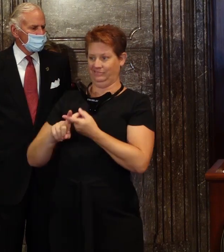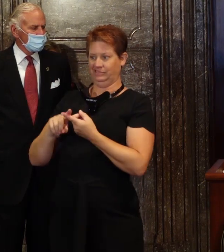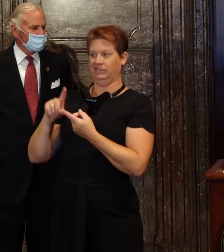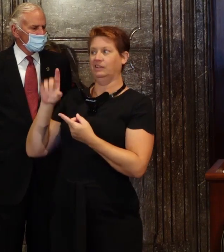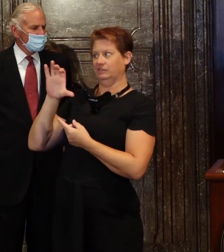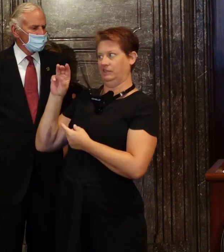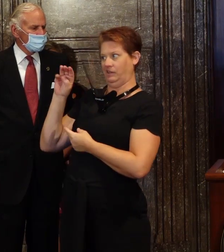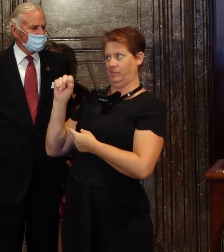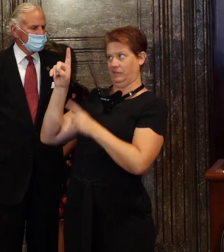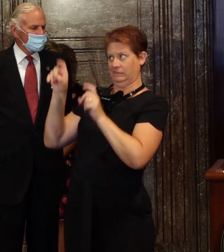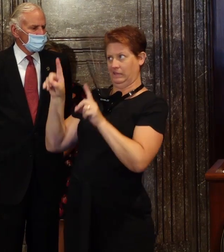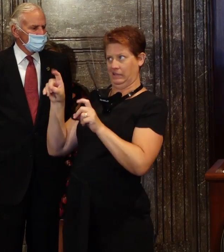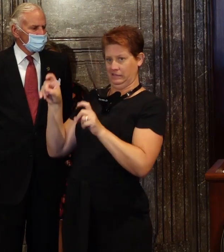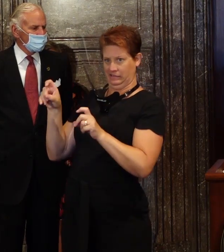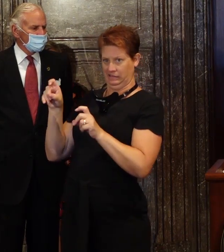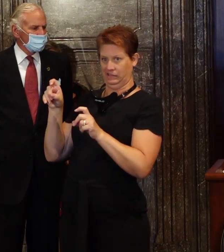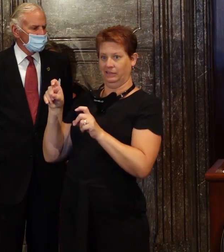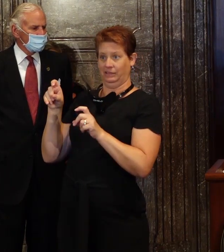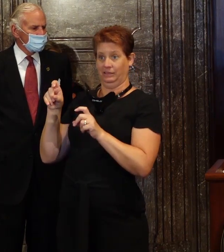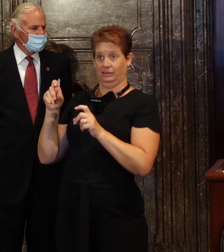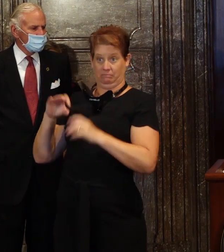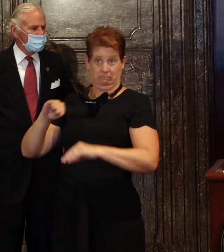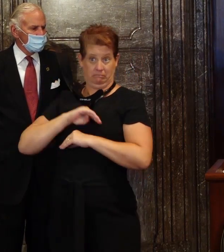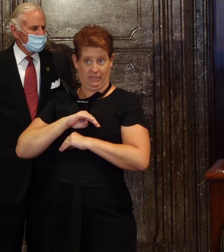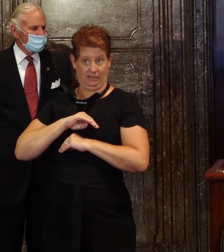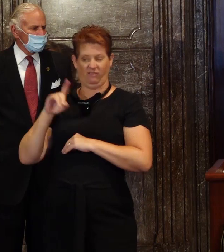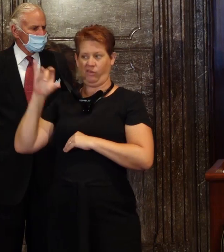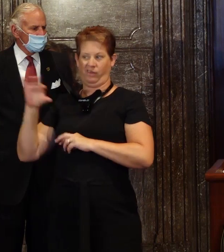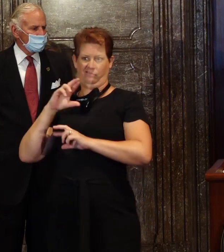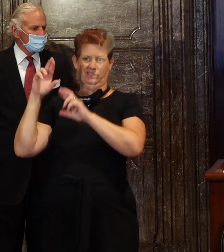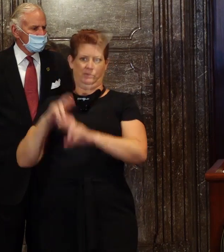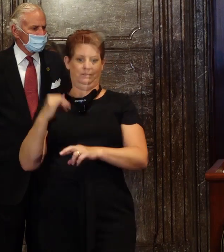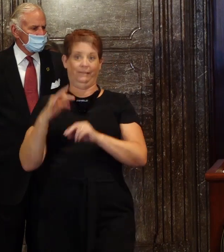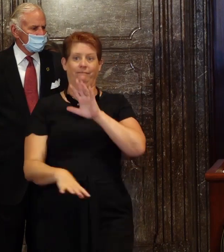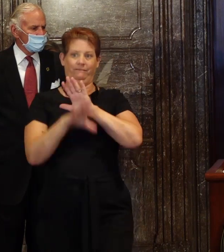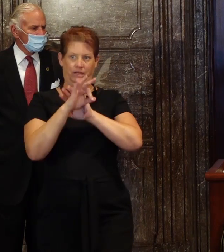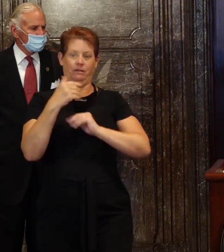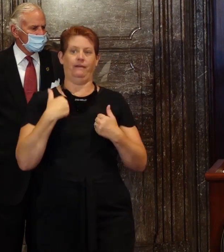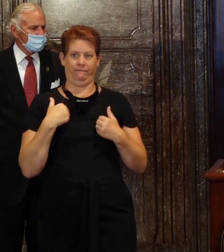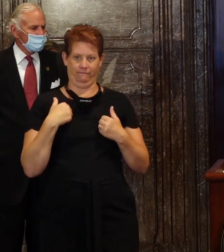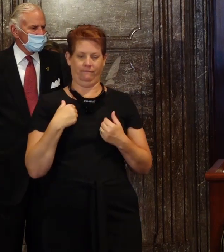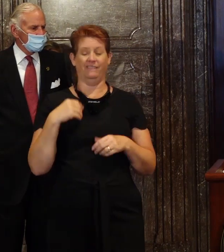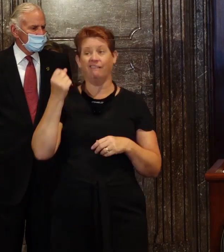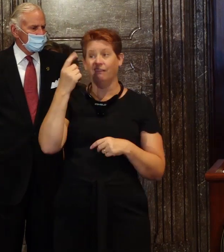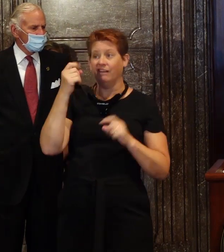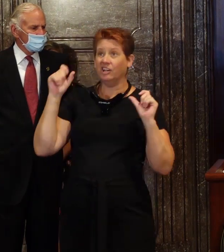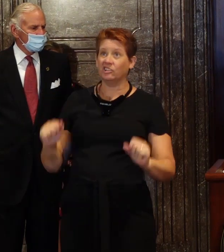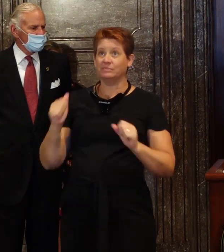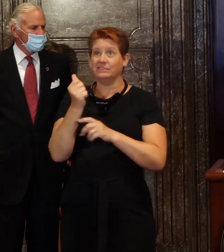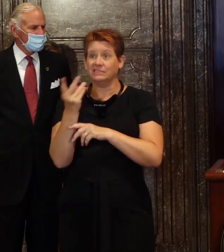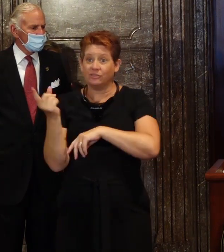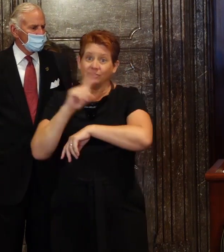CMS protocols for testing in response to disease at the facility are completed. This could take a few days or